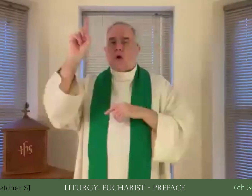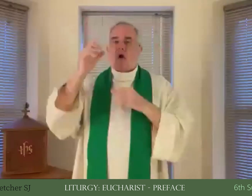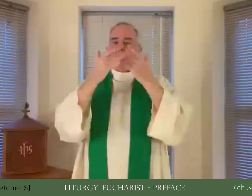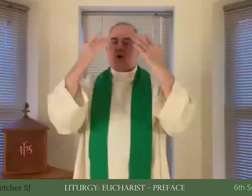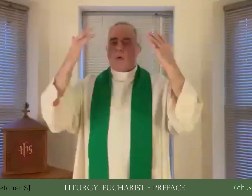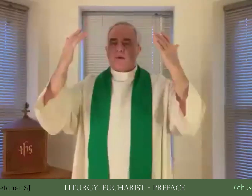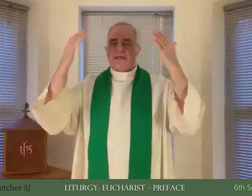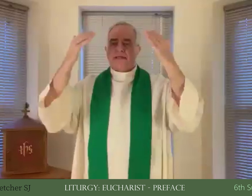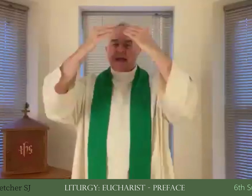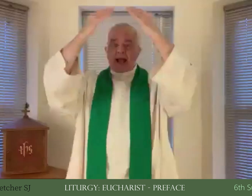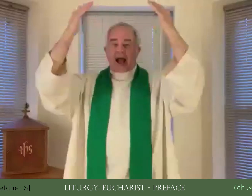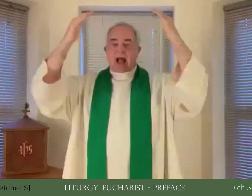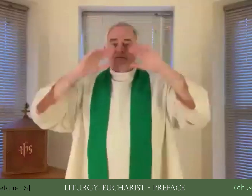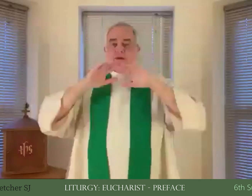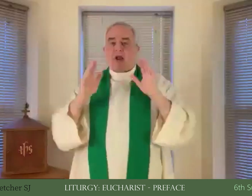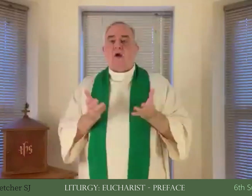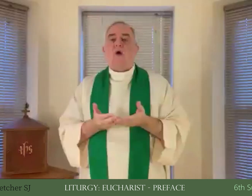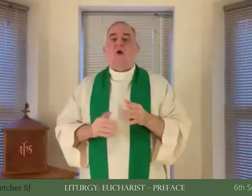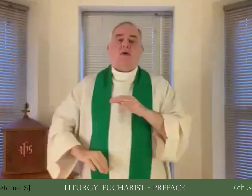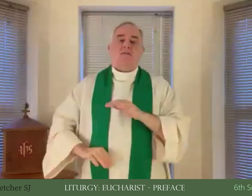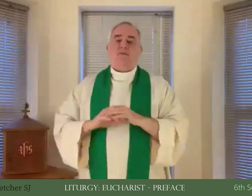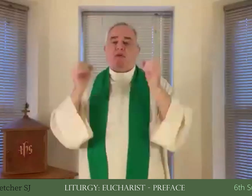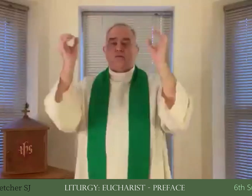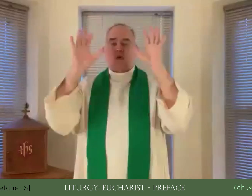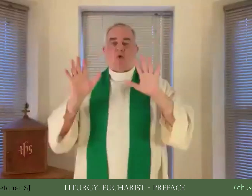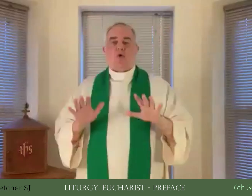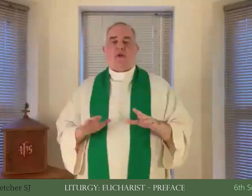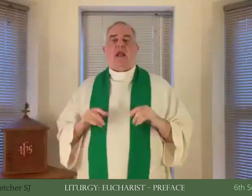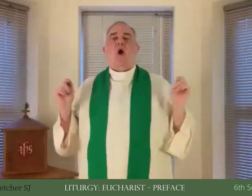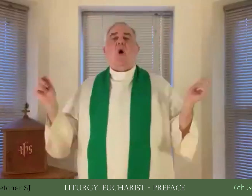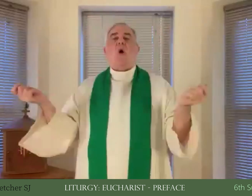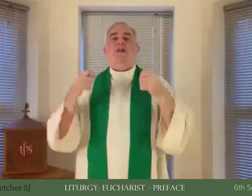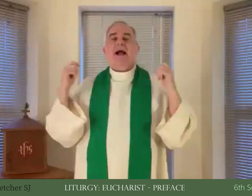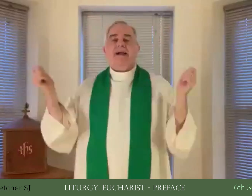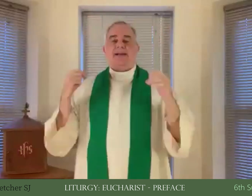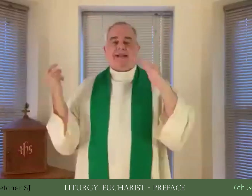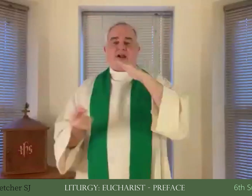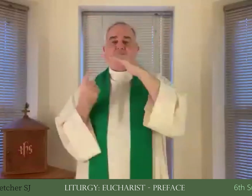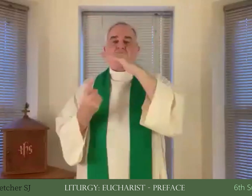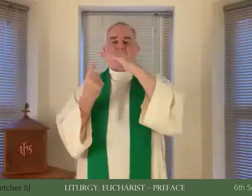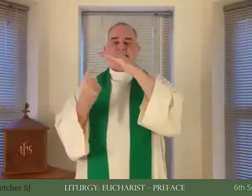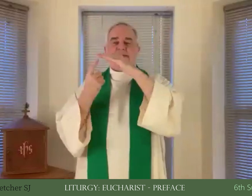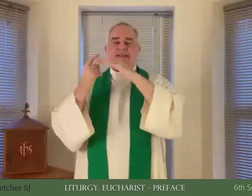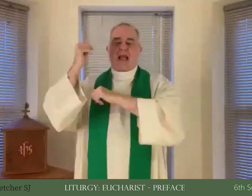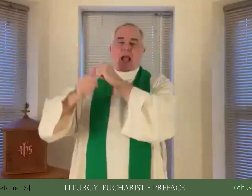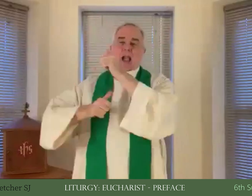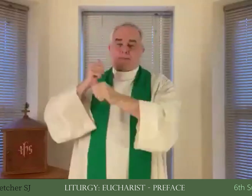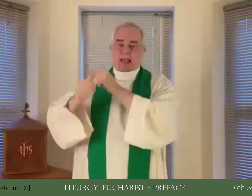God of hosts, heaven and earth are full of your glory. Hosanna in the highest.